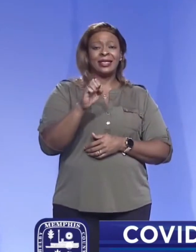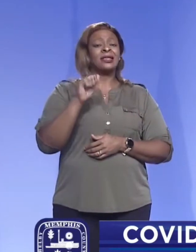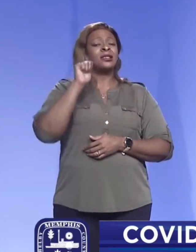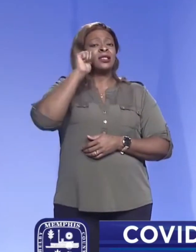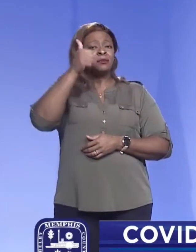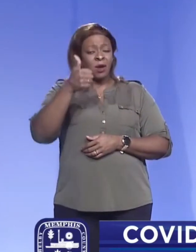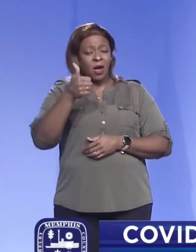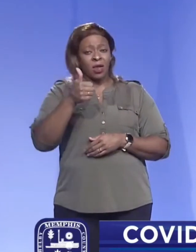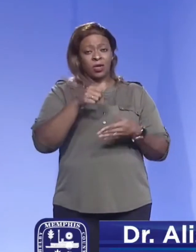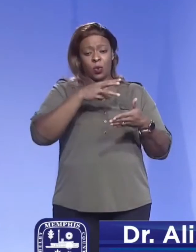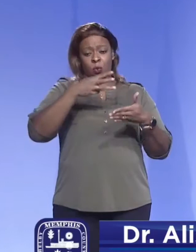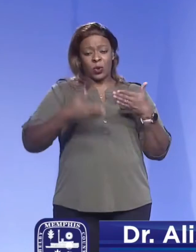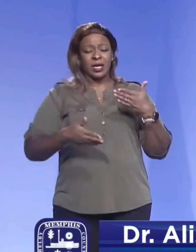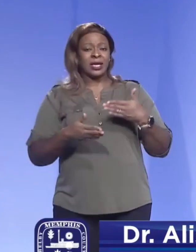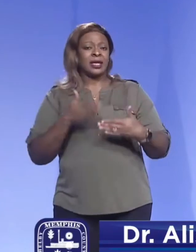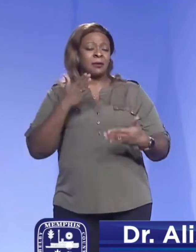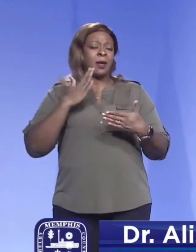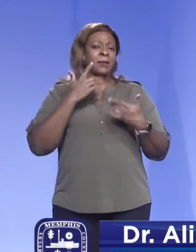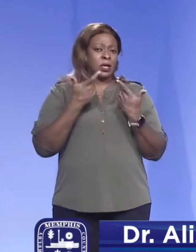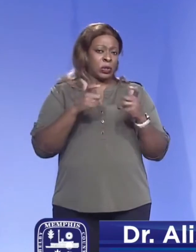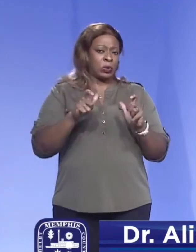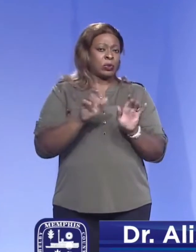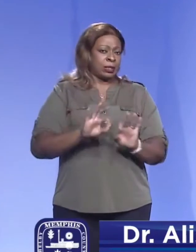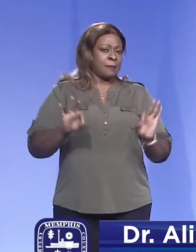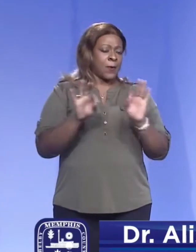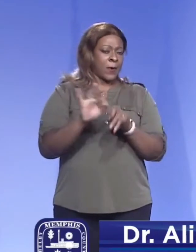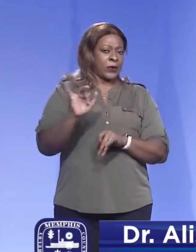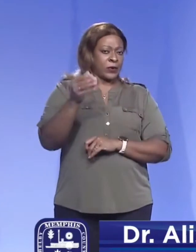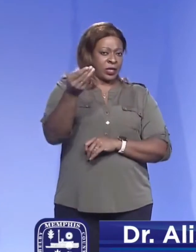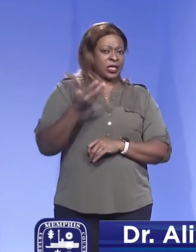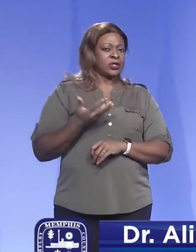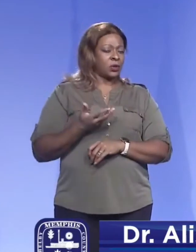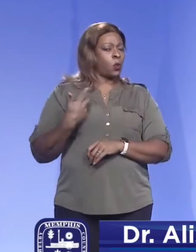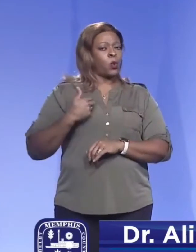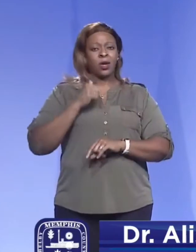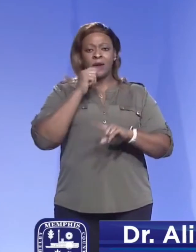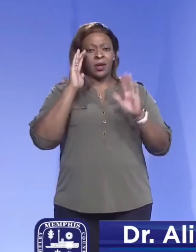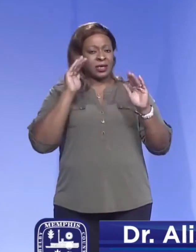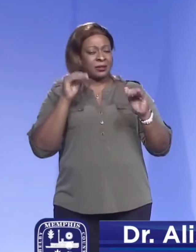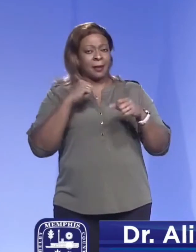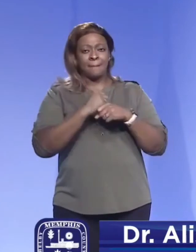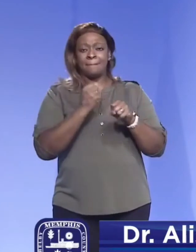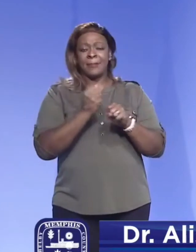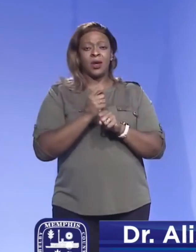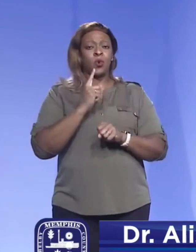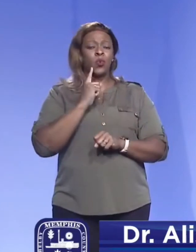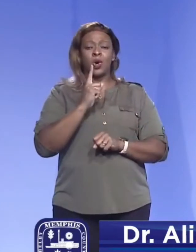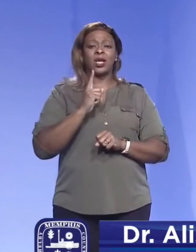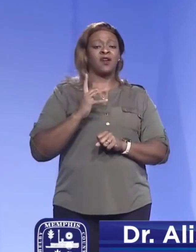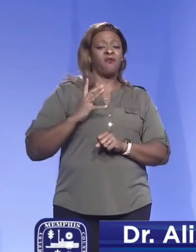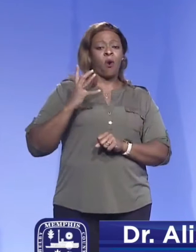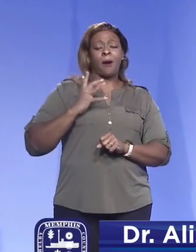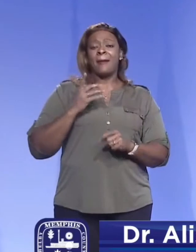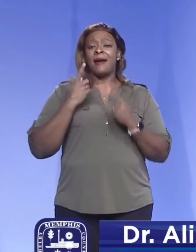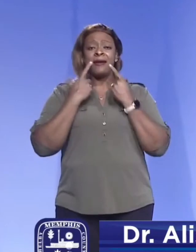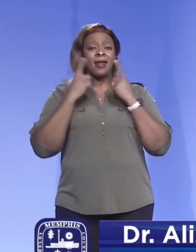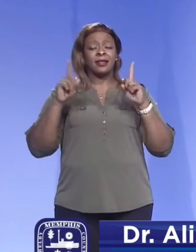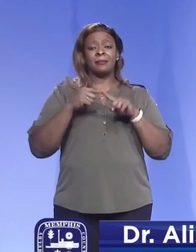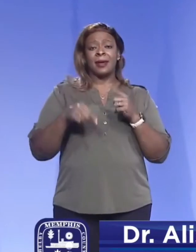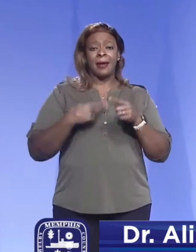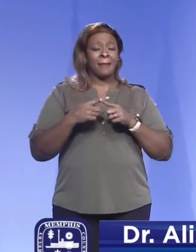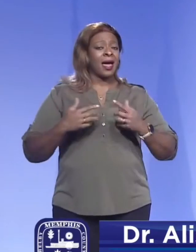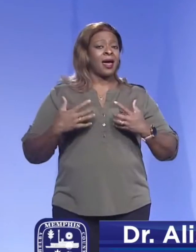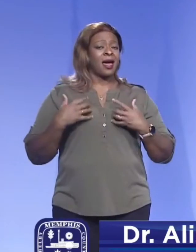and through the weekend is going to be significant. So we don't anticipate making any formal announcements regarding the health